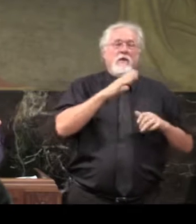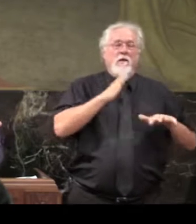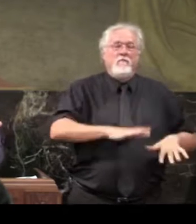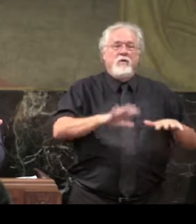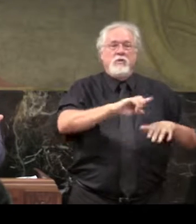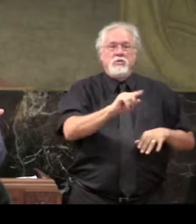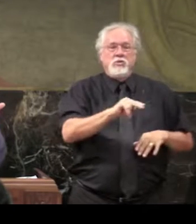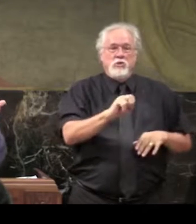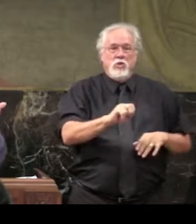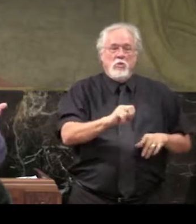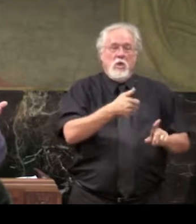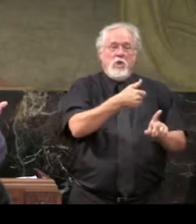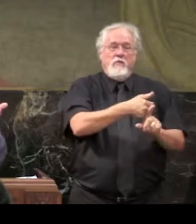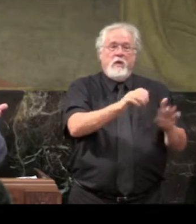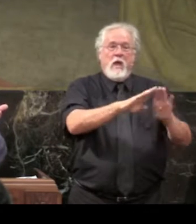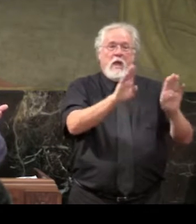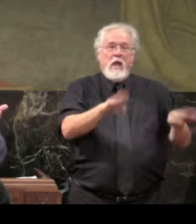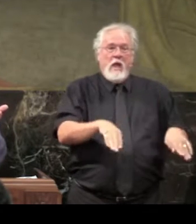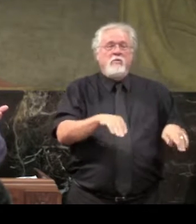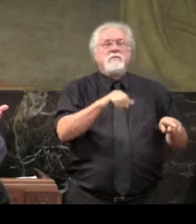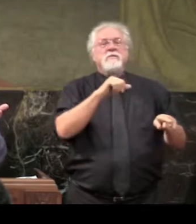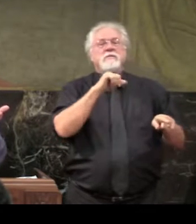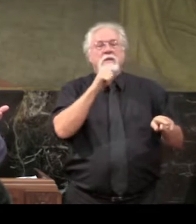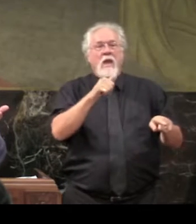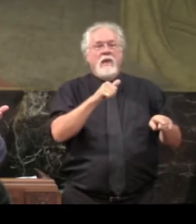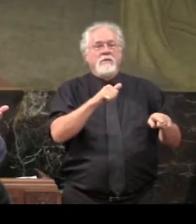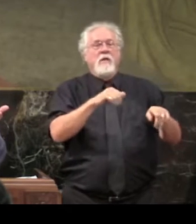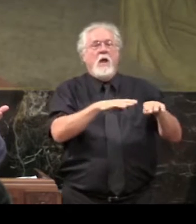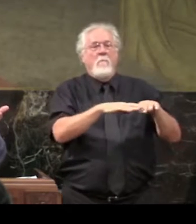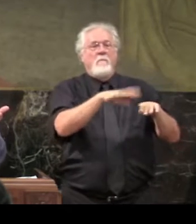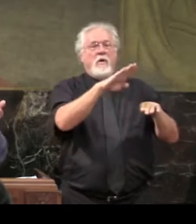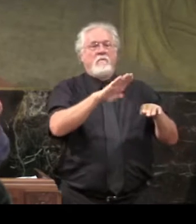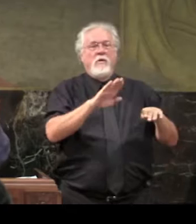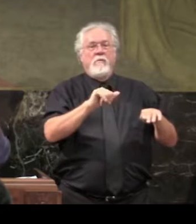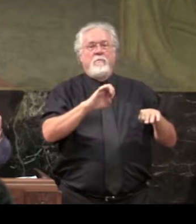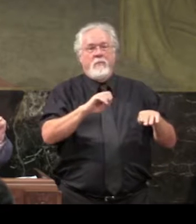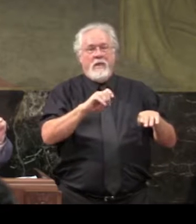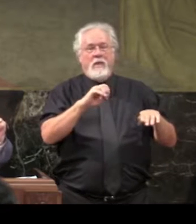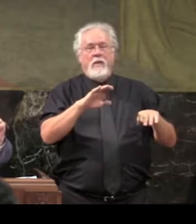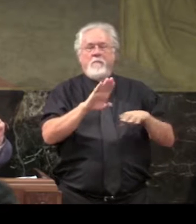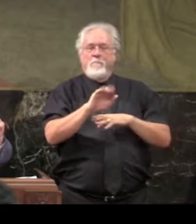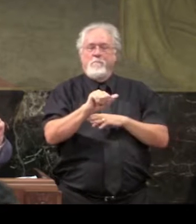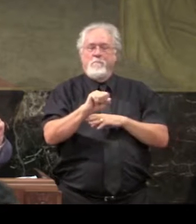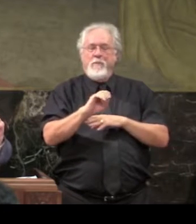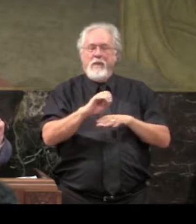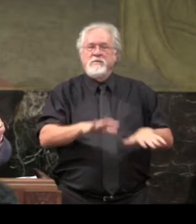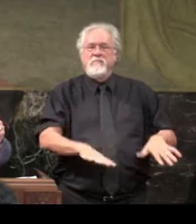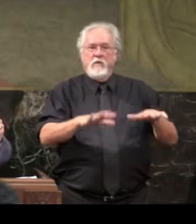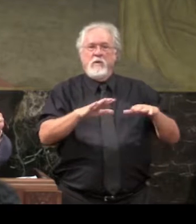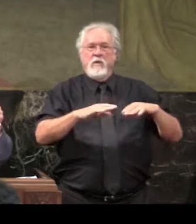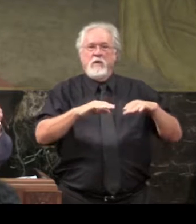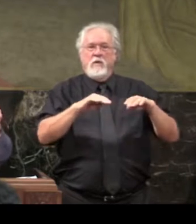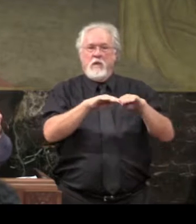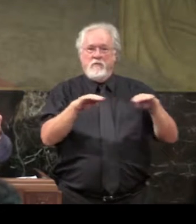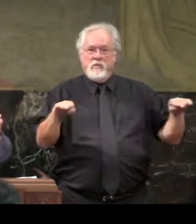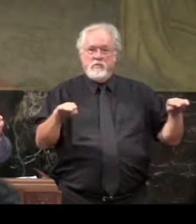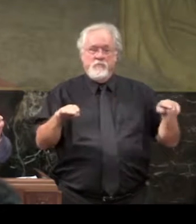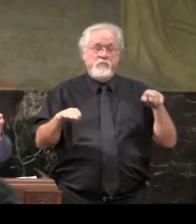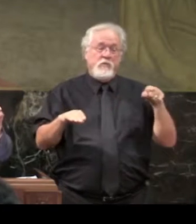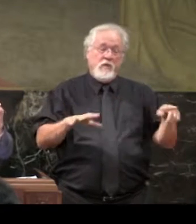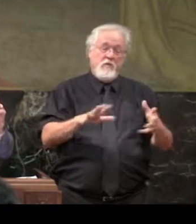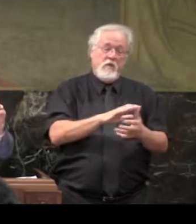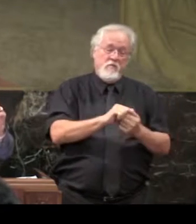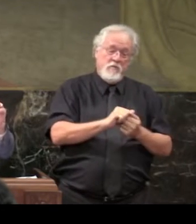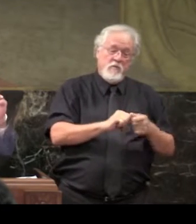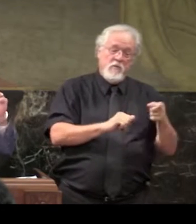whose houses are not at or above the base flood elevation. If they flooded in this event and that flood damaged